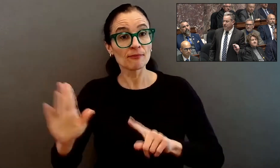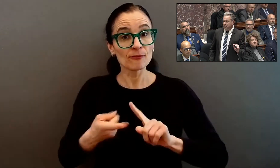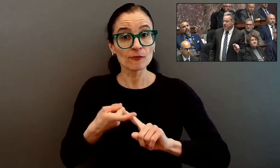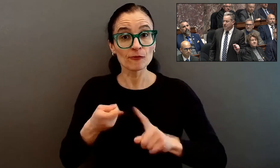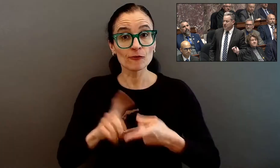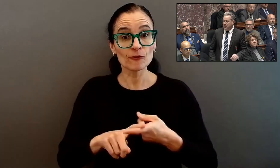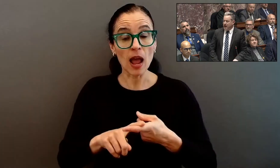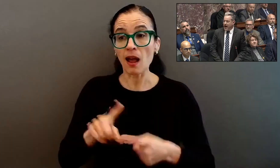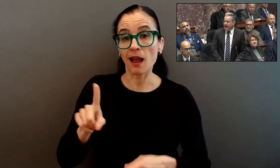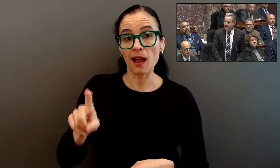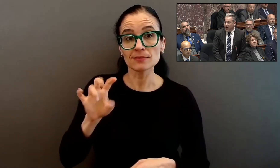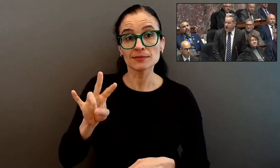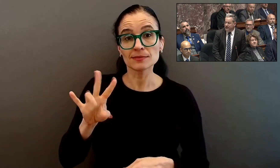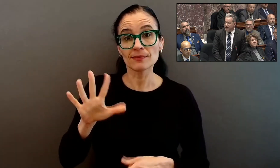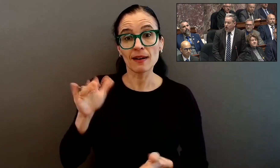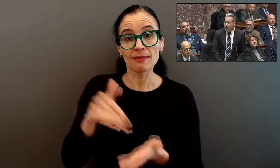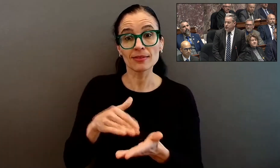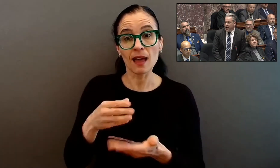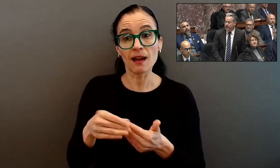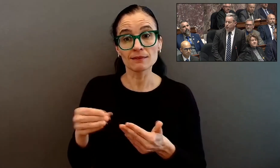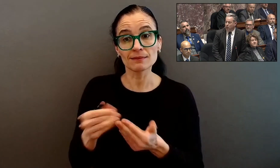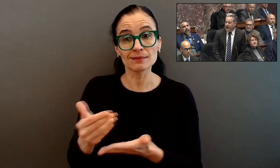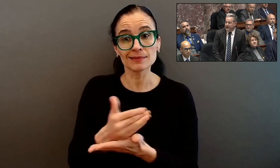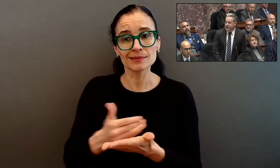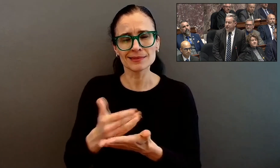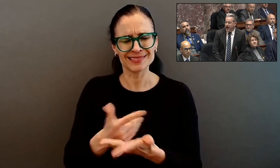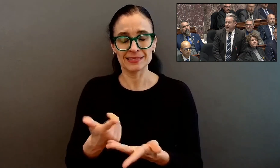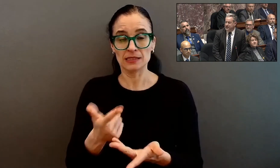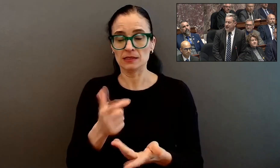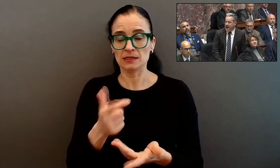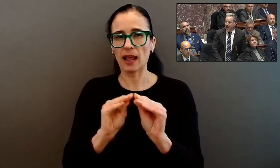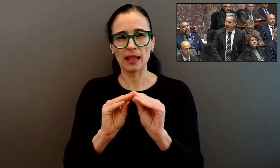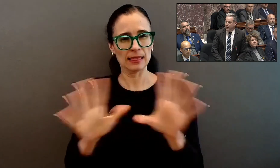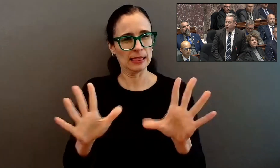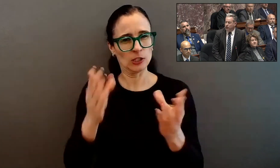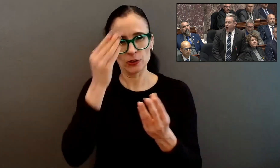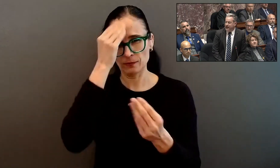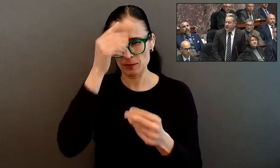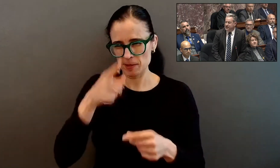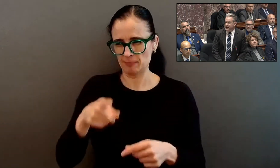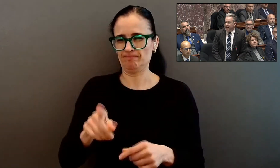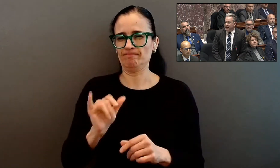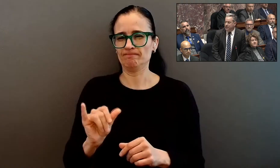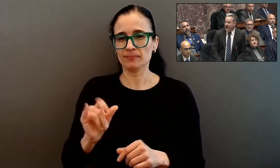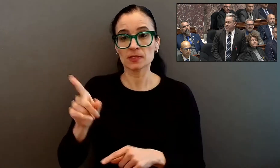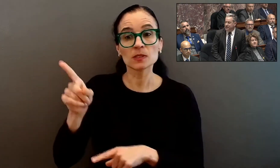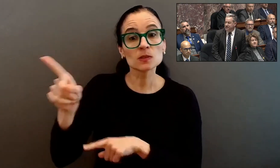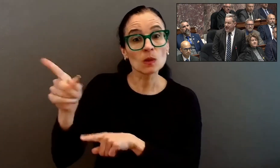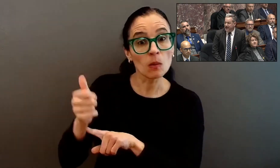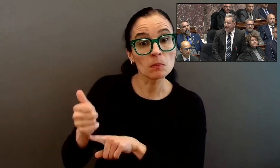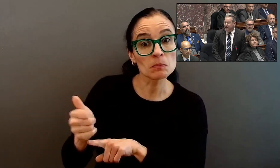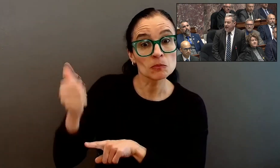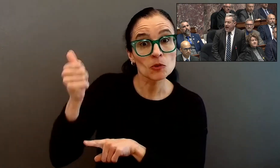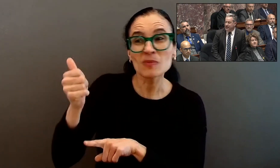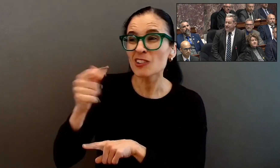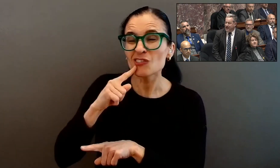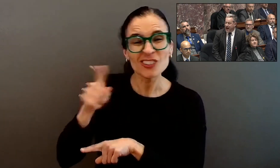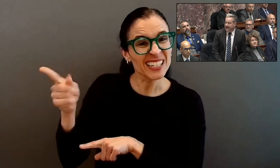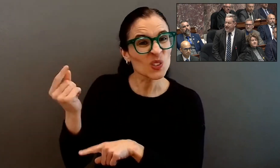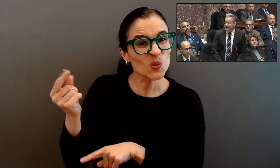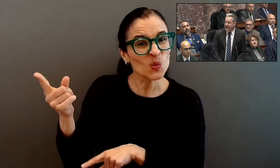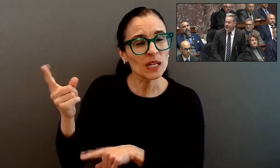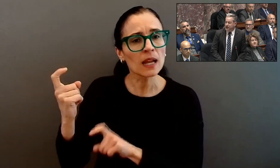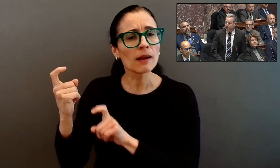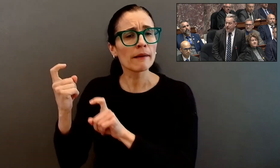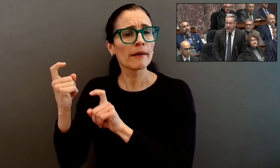himself has now given a contract to one of his friends and will not even stand up and defend it. And the